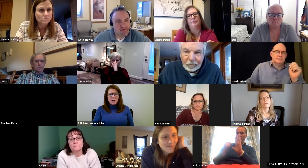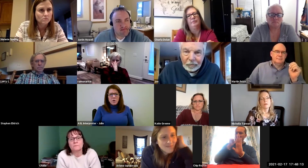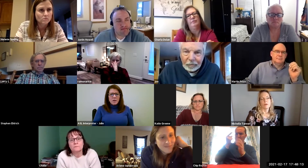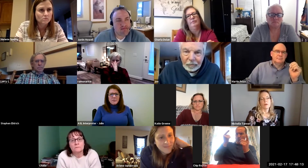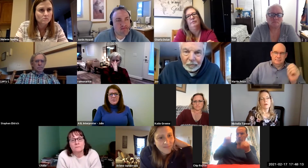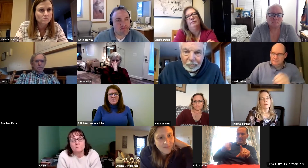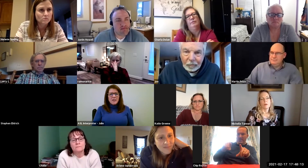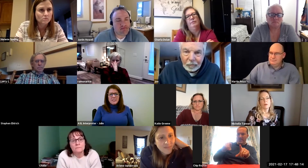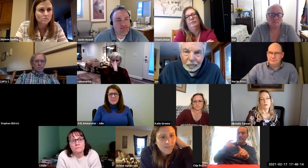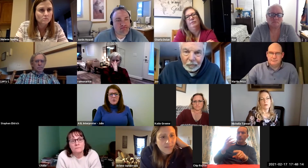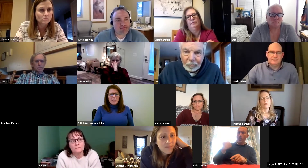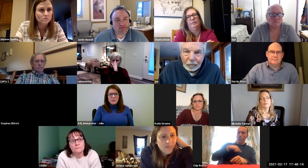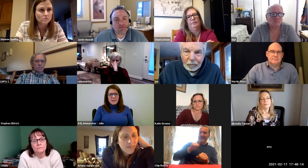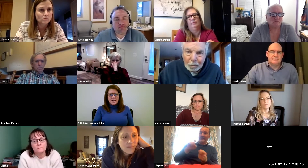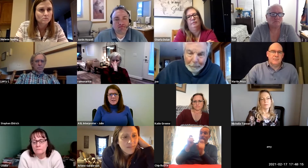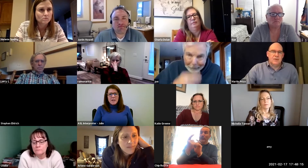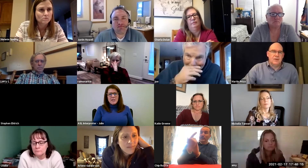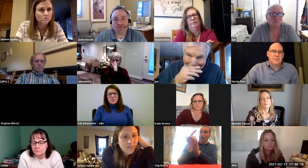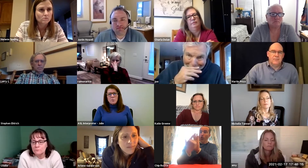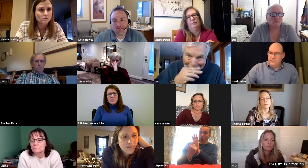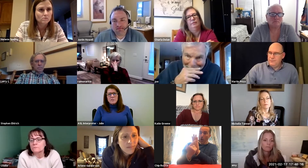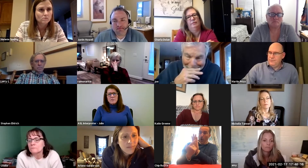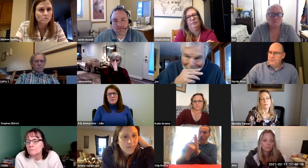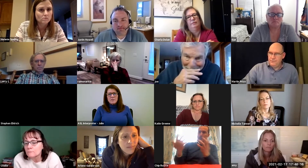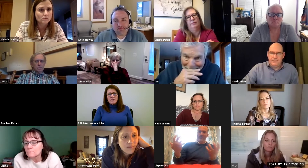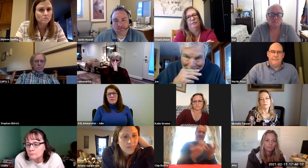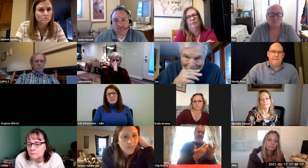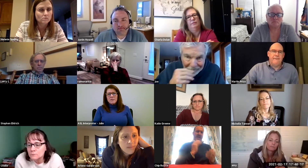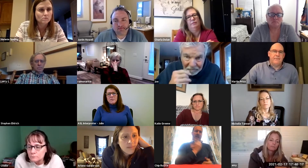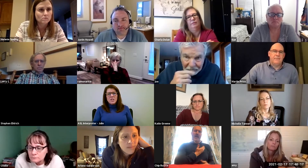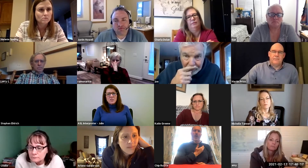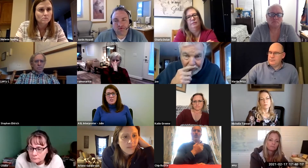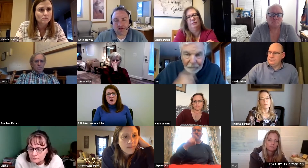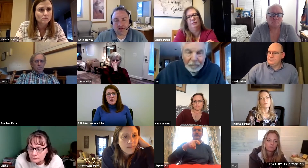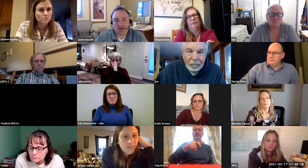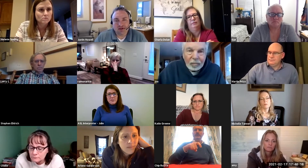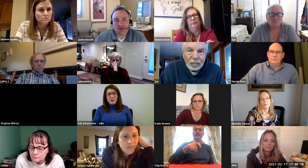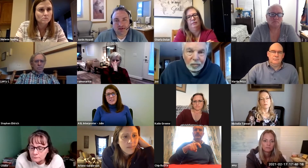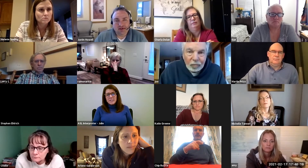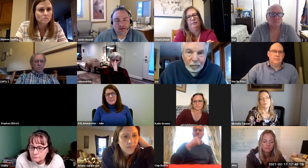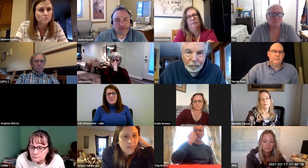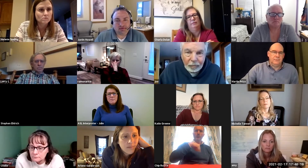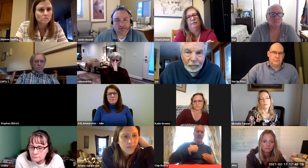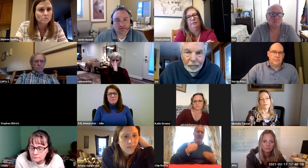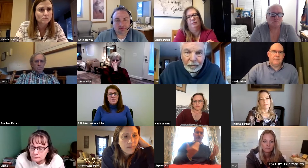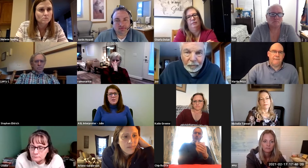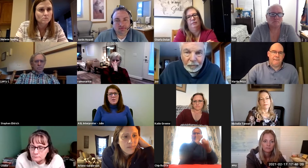This is what we want. The law doesn't agree with that. And so we change the law to fit our